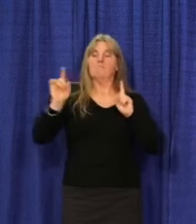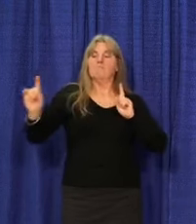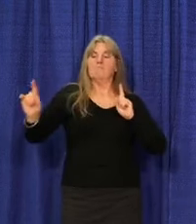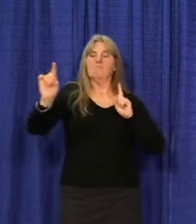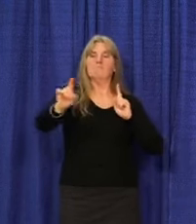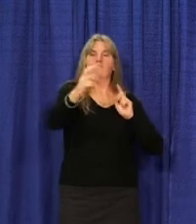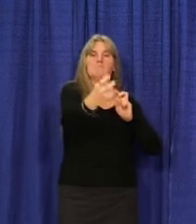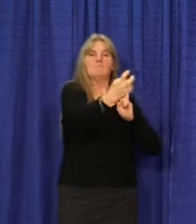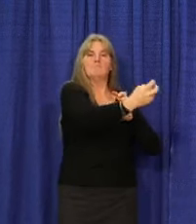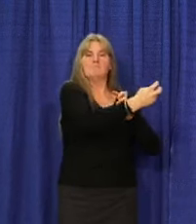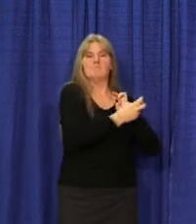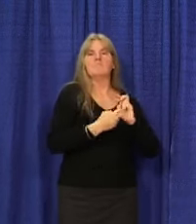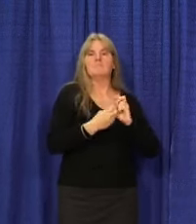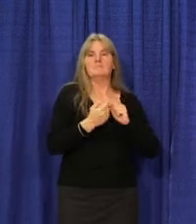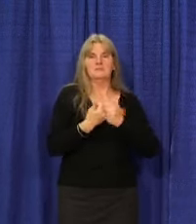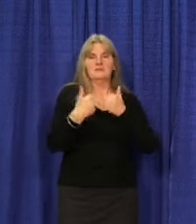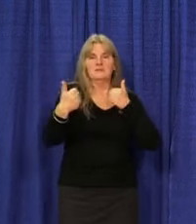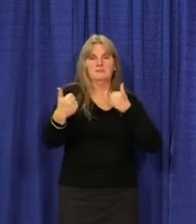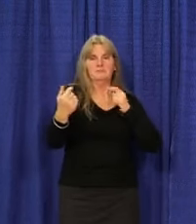appropriately.